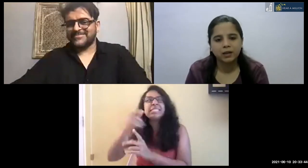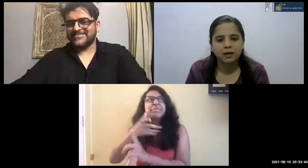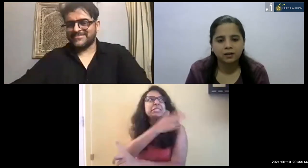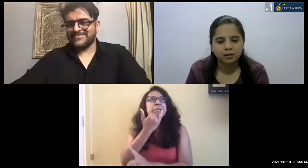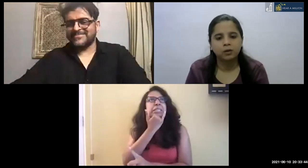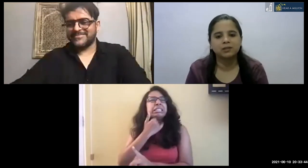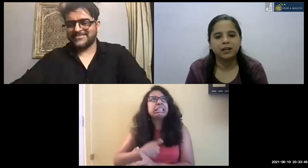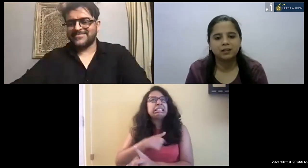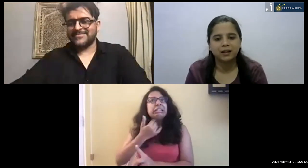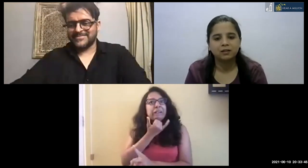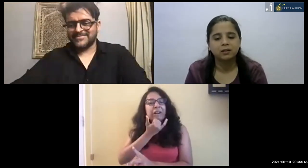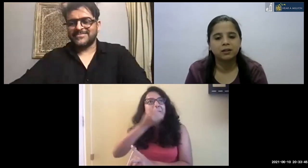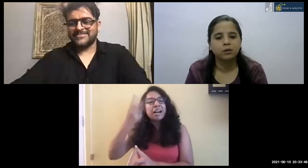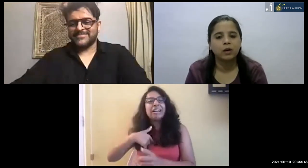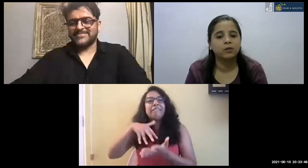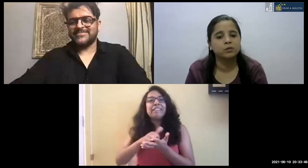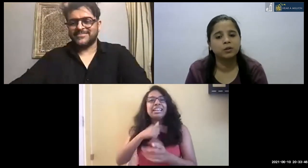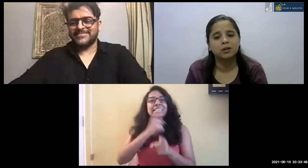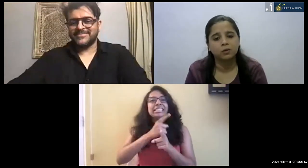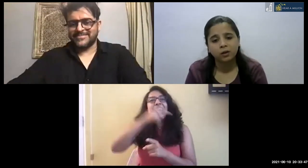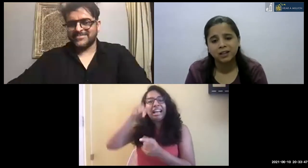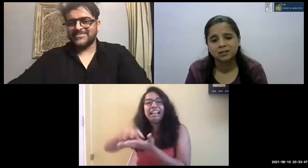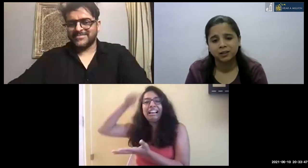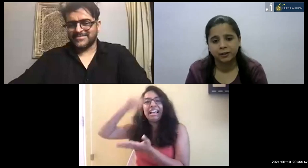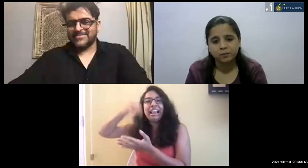came to America and learned all the things, and I learned that, oh, I was doing